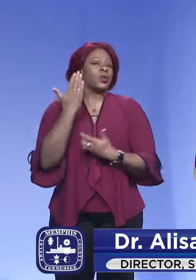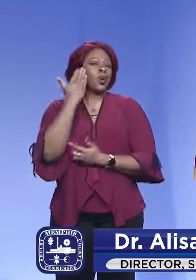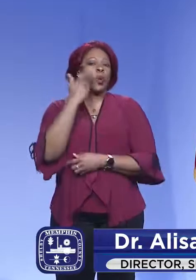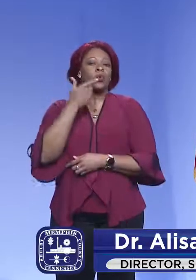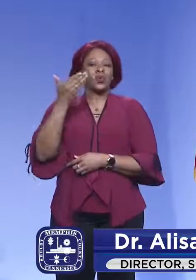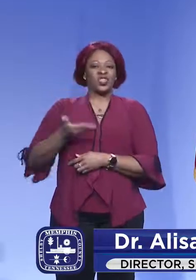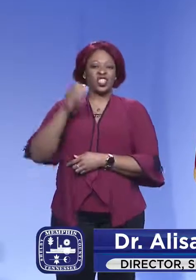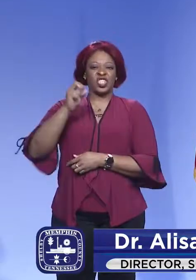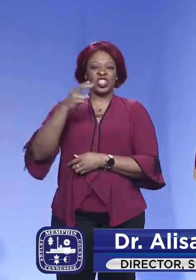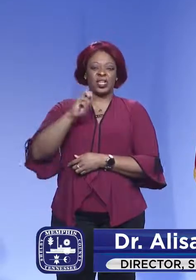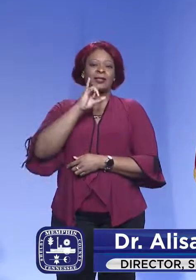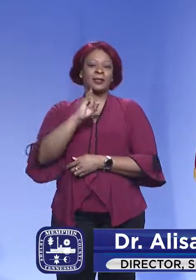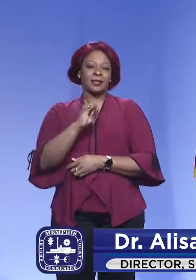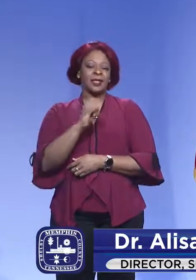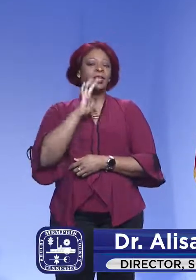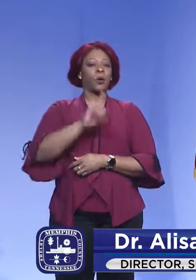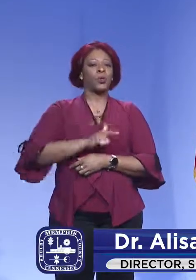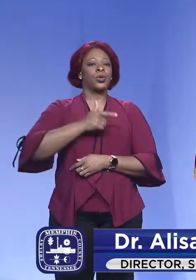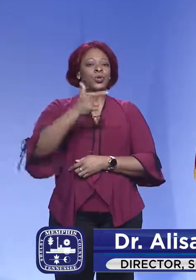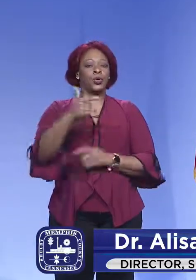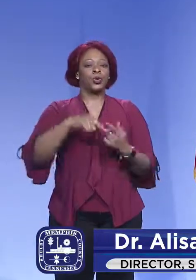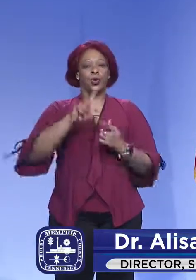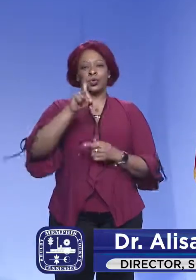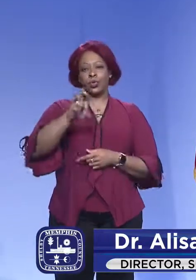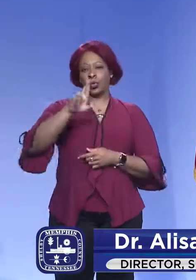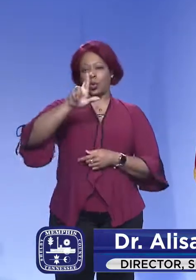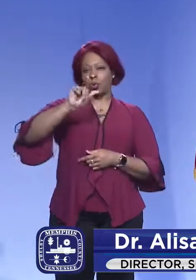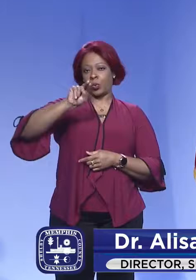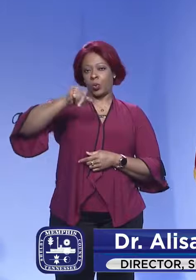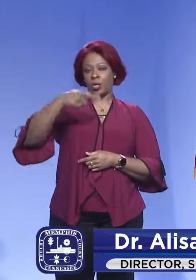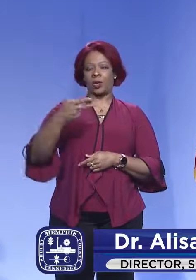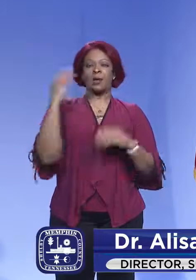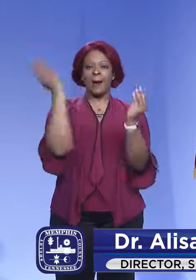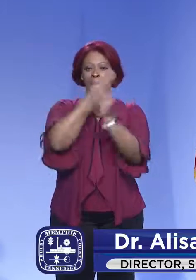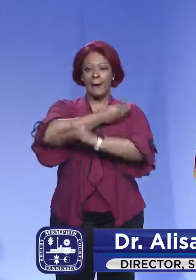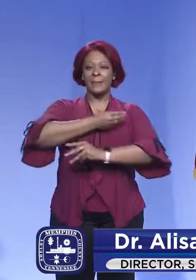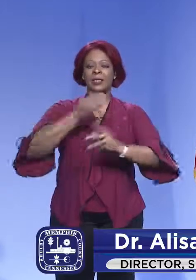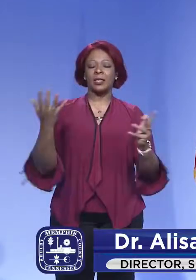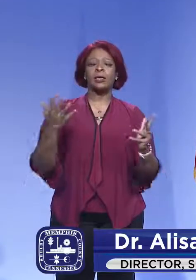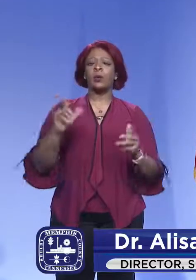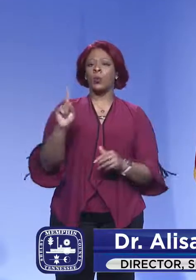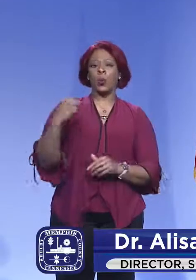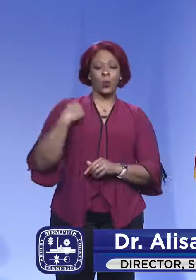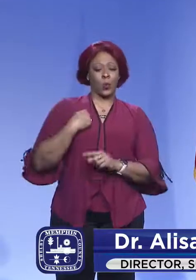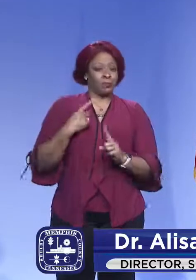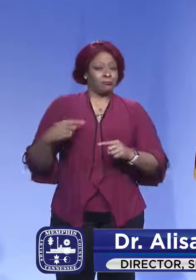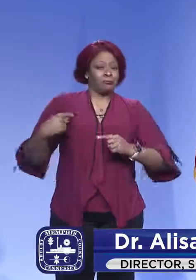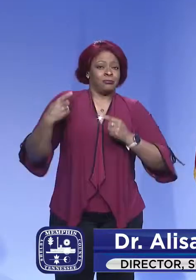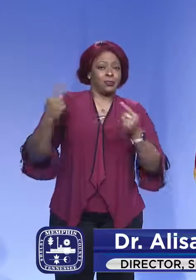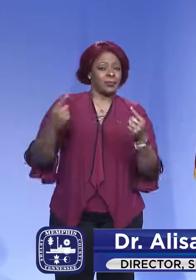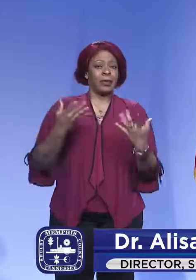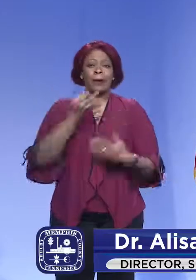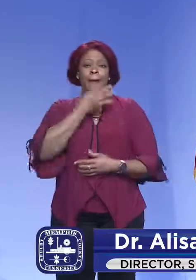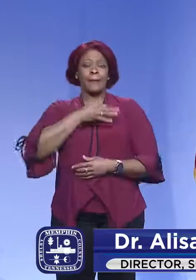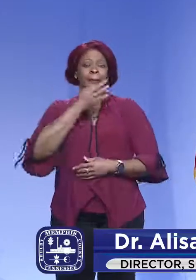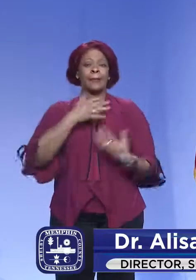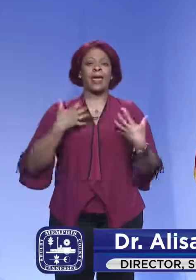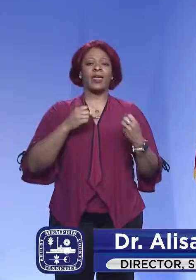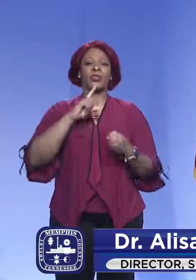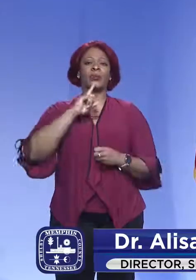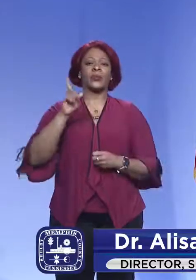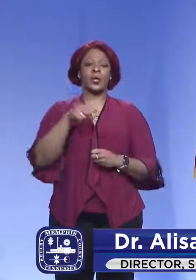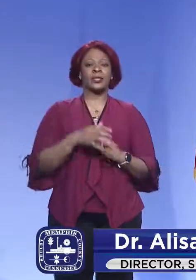is. And then I will turn it over to Dr. Randolph, who will give an update on where we're going with the upcoming health